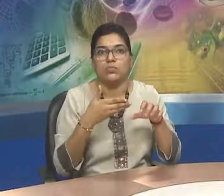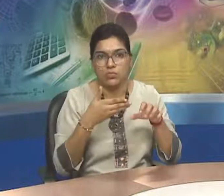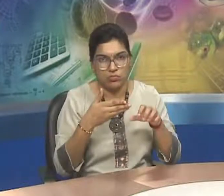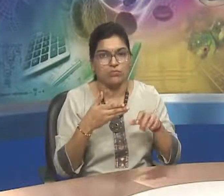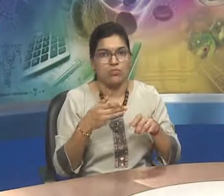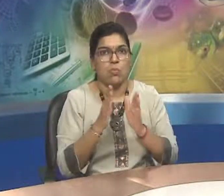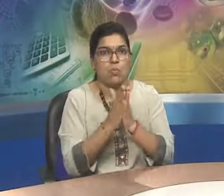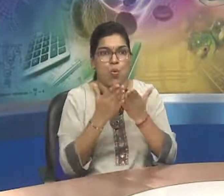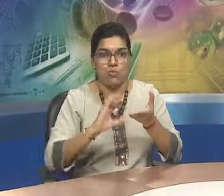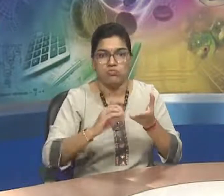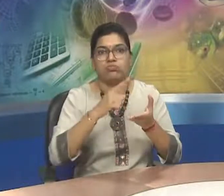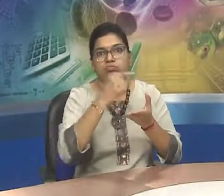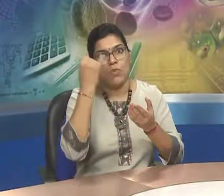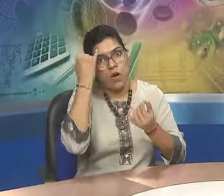acts and the articles,